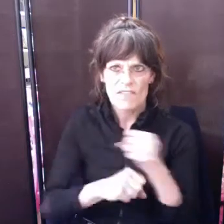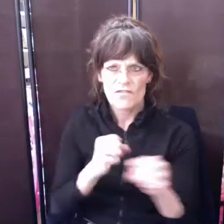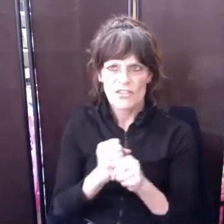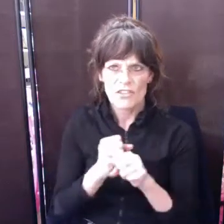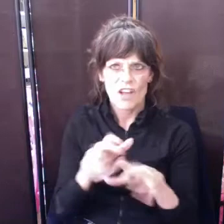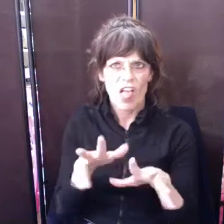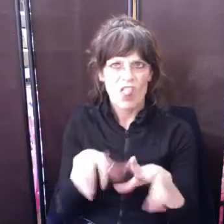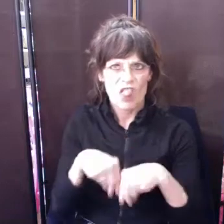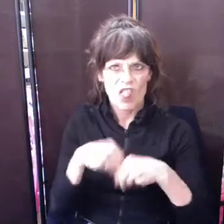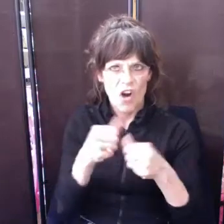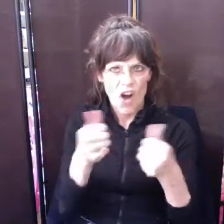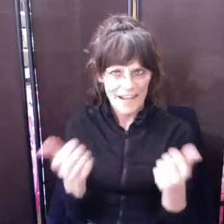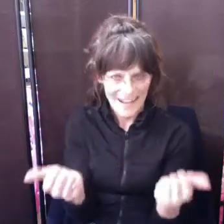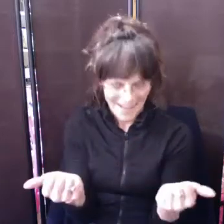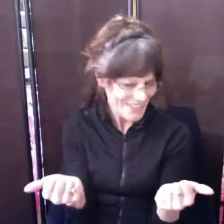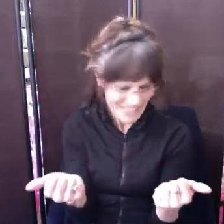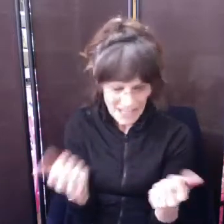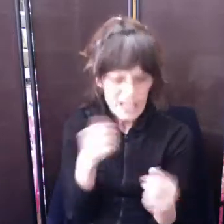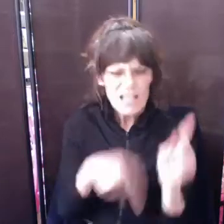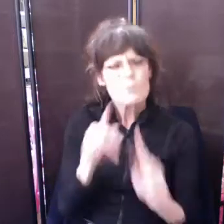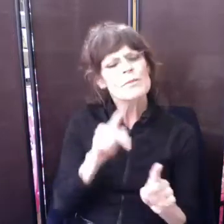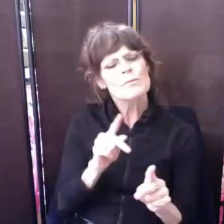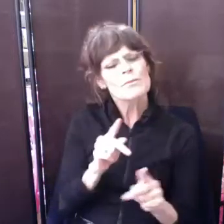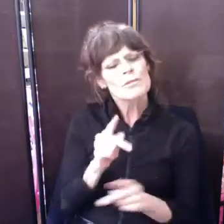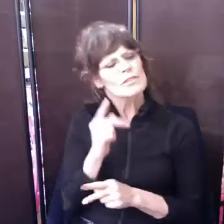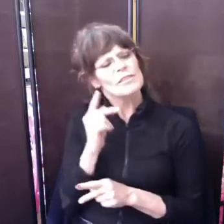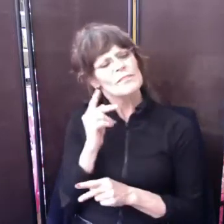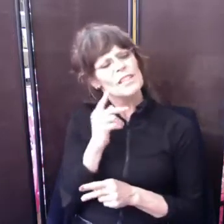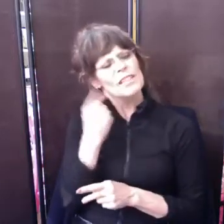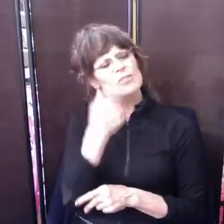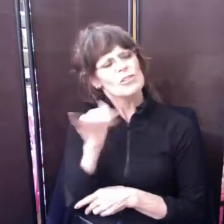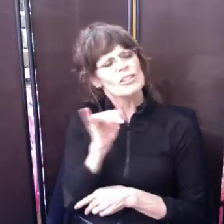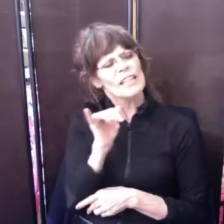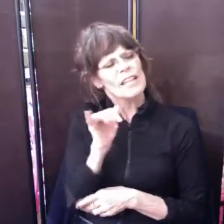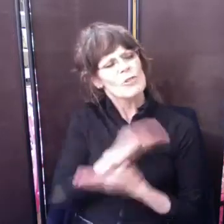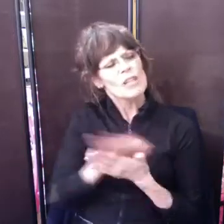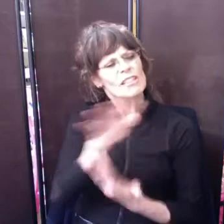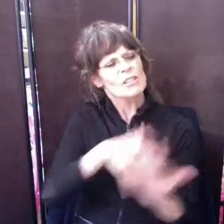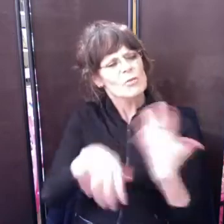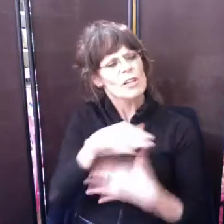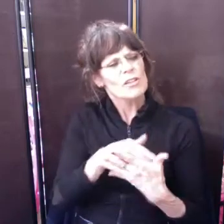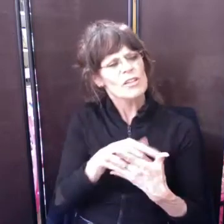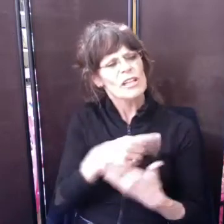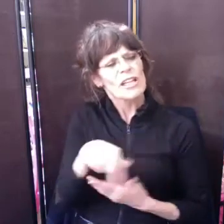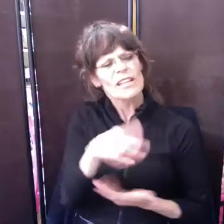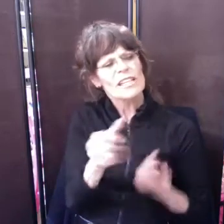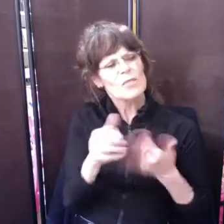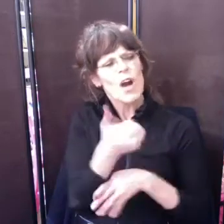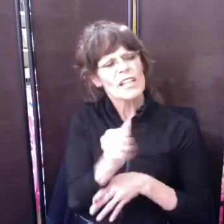know, and people seem nice to one another. And it didn't seem like they wanted anything. And you know, where I was coming from, if